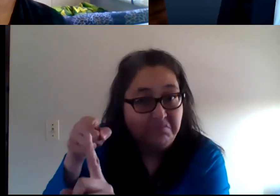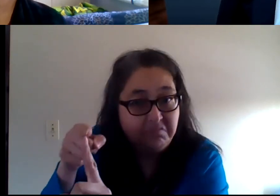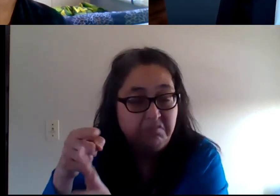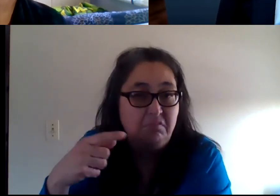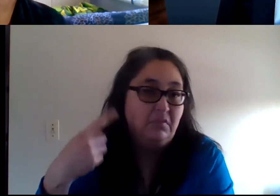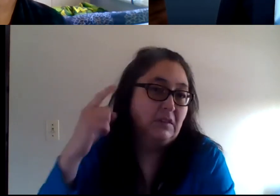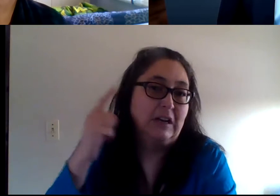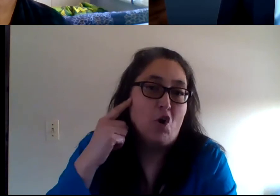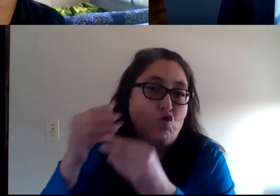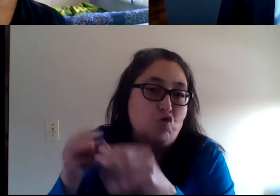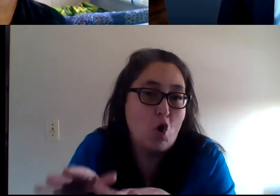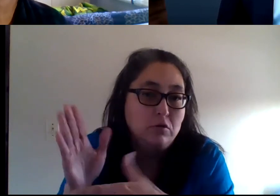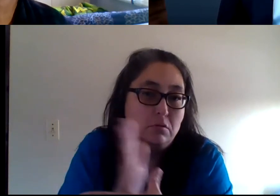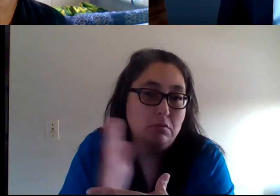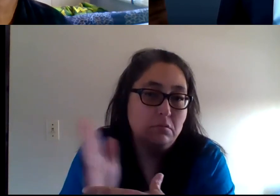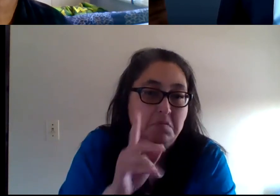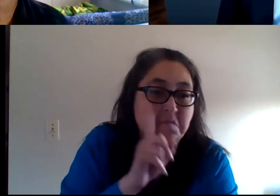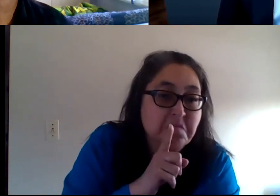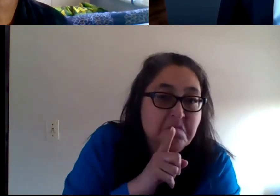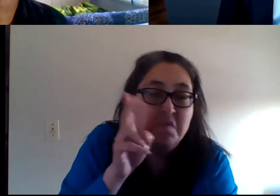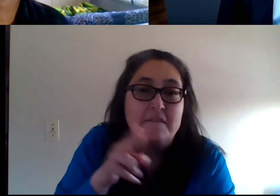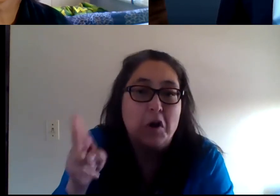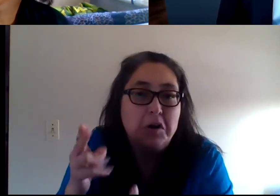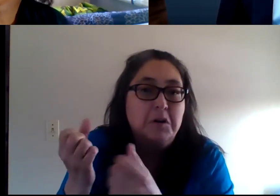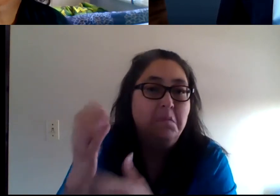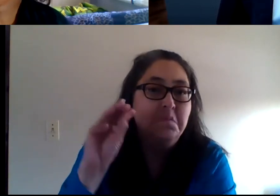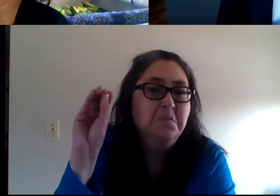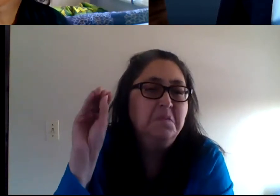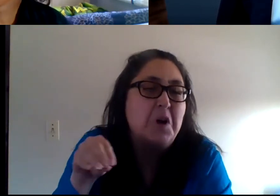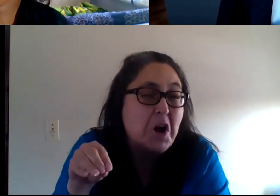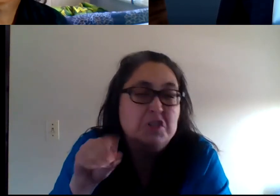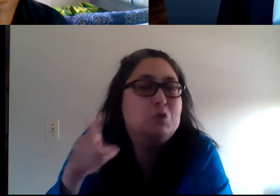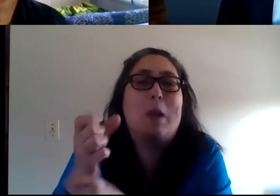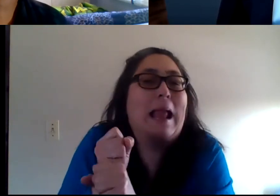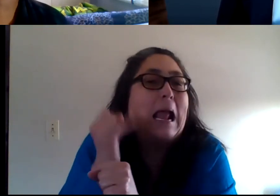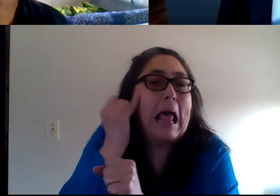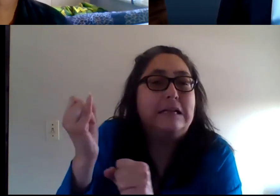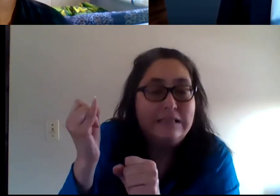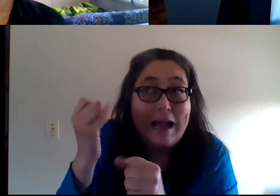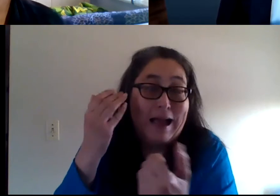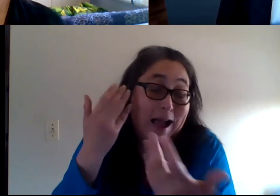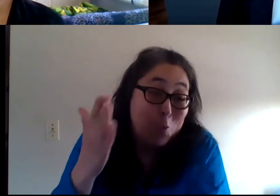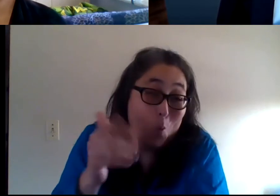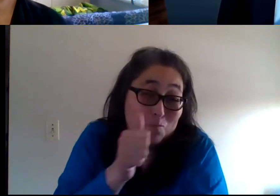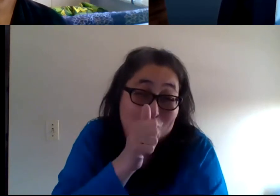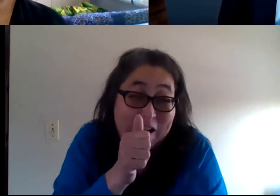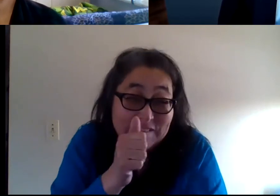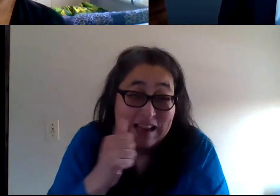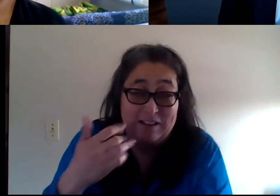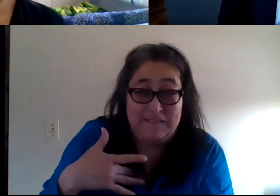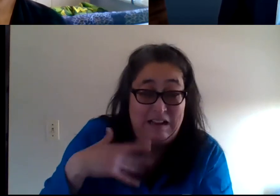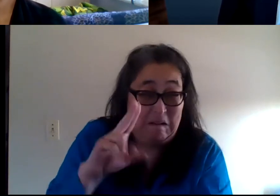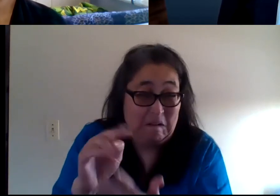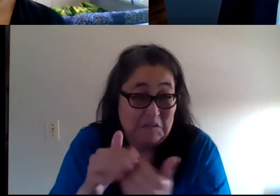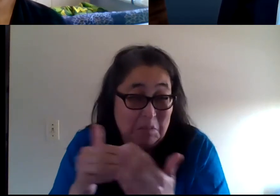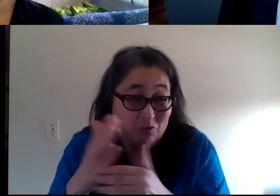your workforce? You know, and just give them a chance, and let's give them something to think about, you know, and just to get an idea. So they may